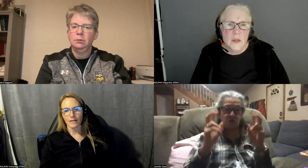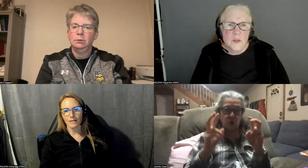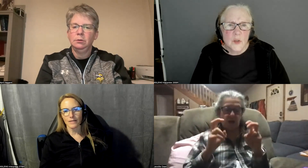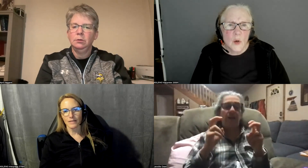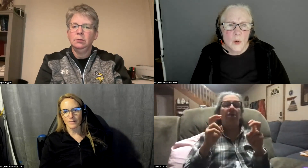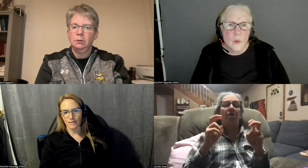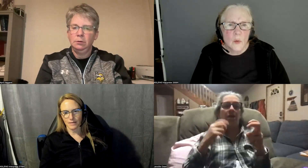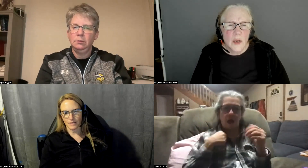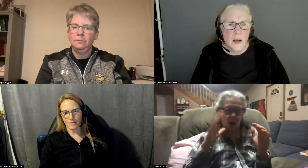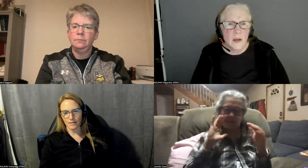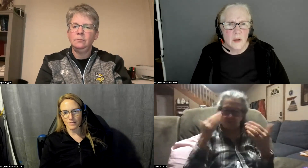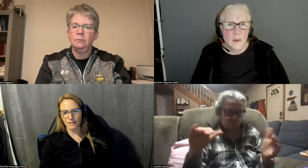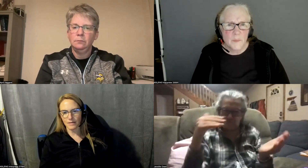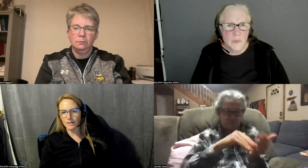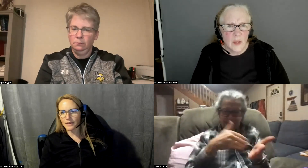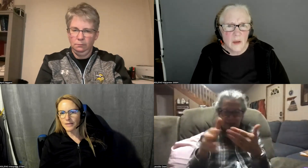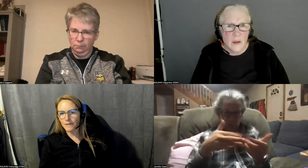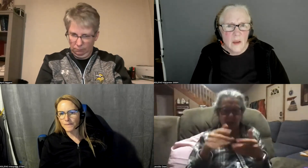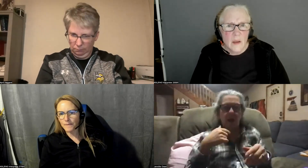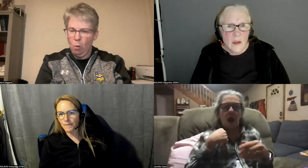Okay, so yeah,